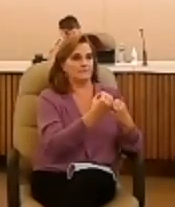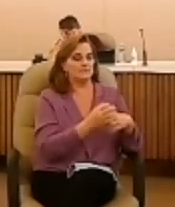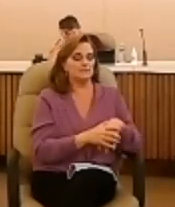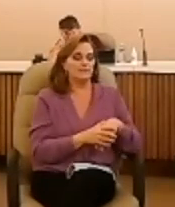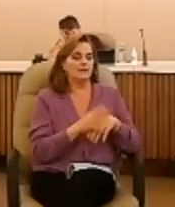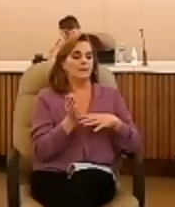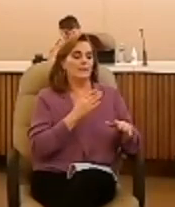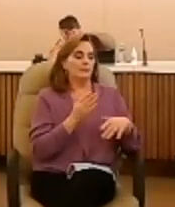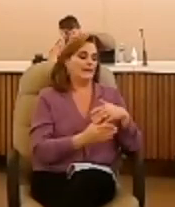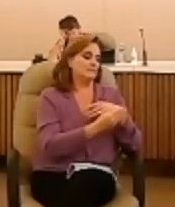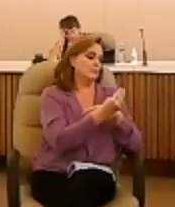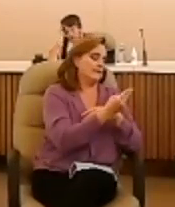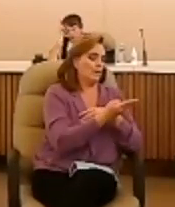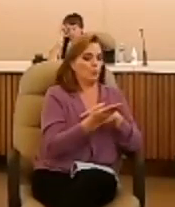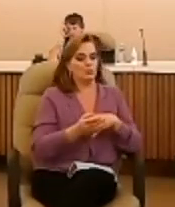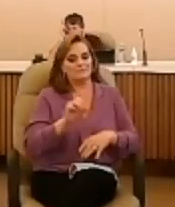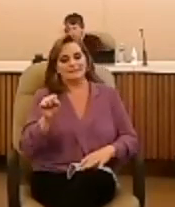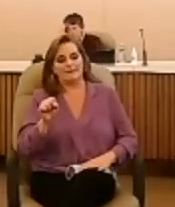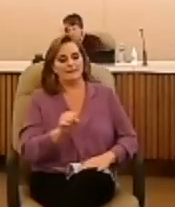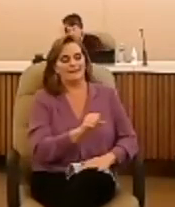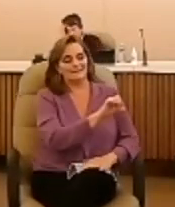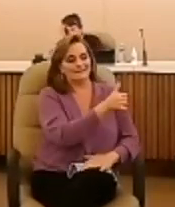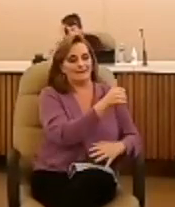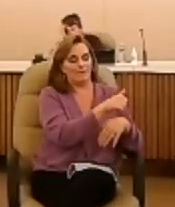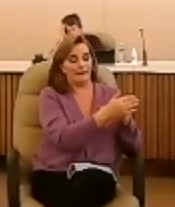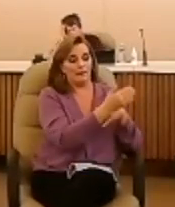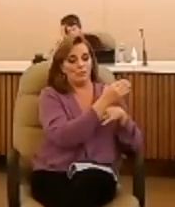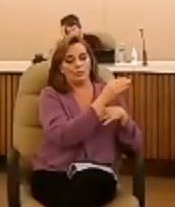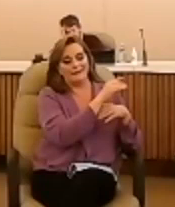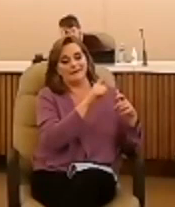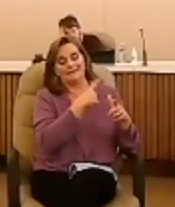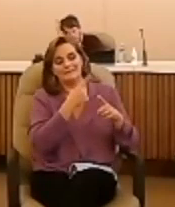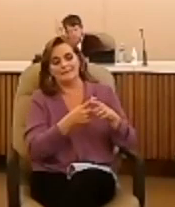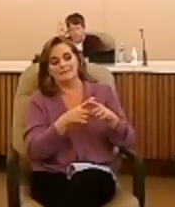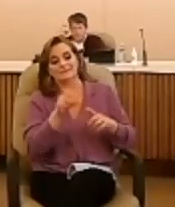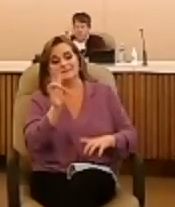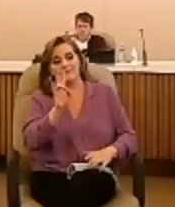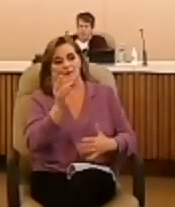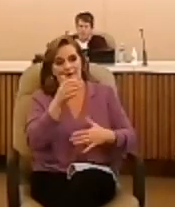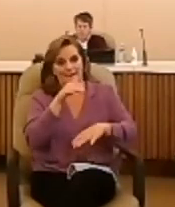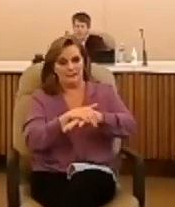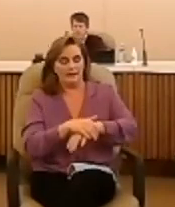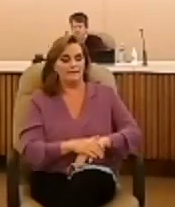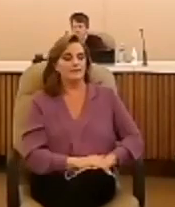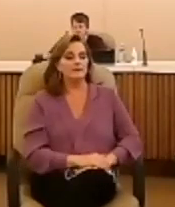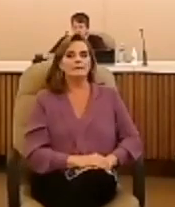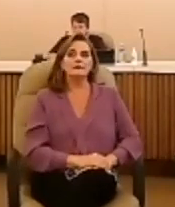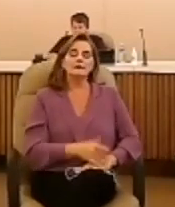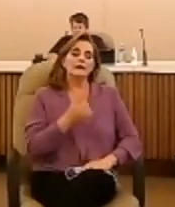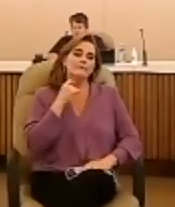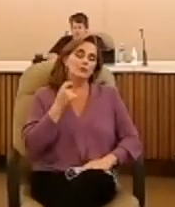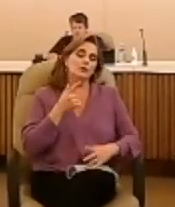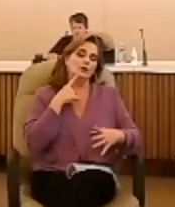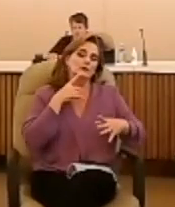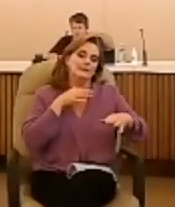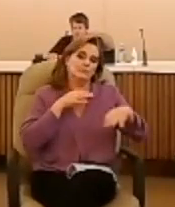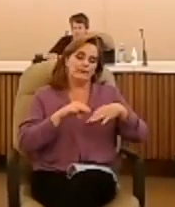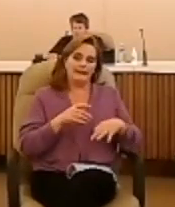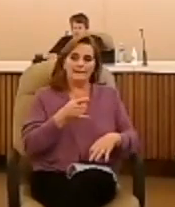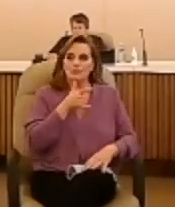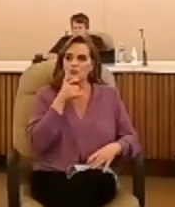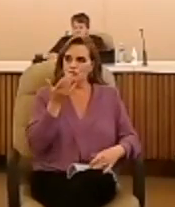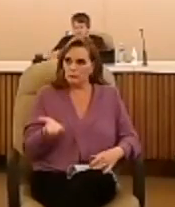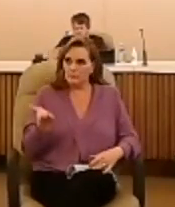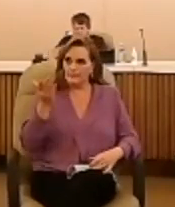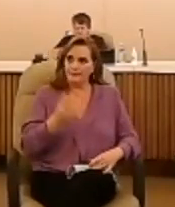Monday through Saturday, 10 a.m. to 7 p.m. If you could identify yourself and who you're here with. I am